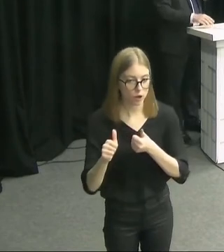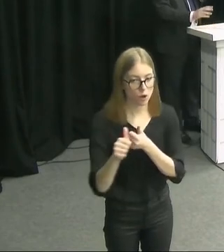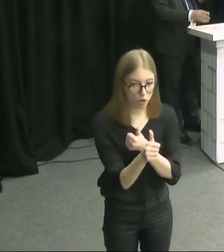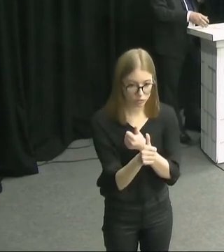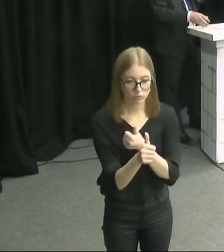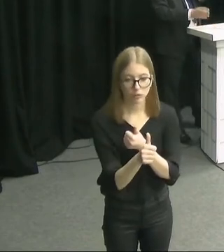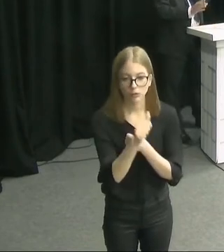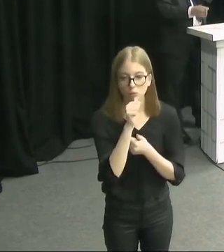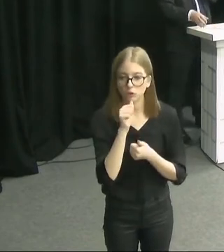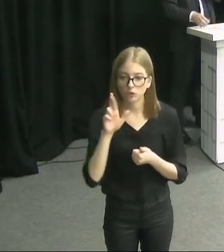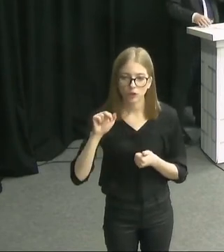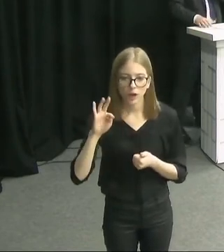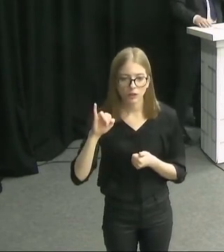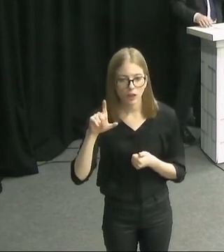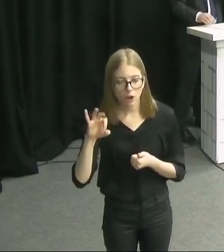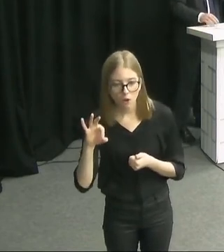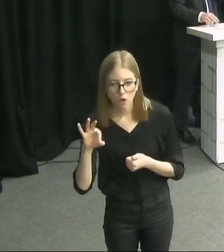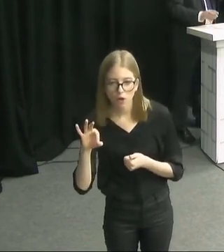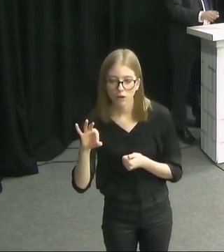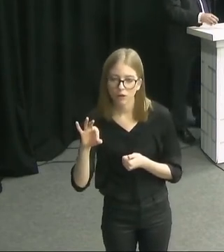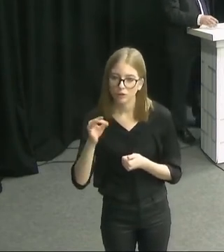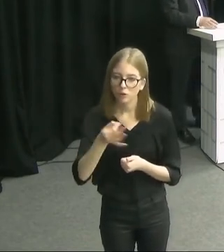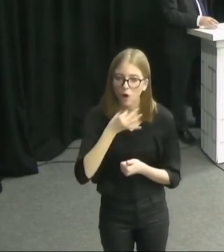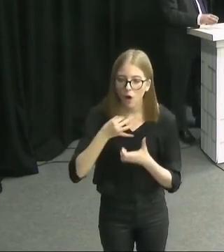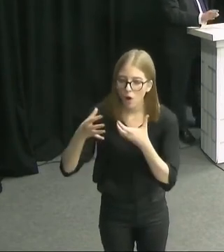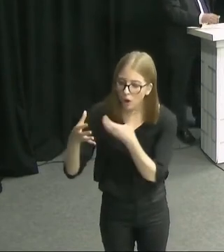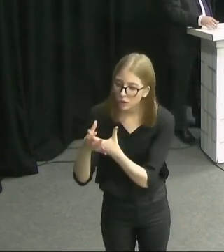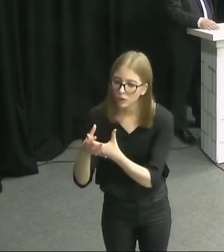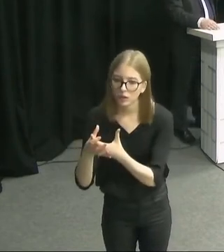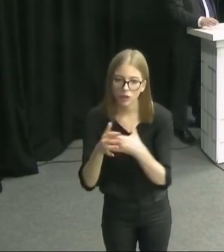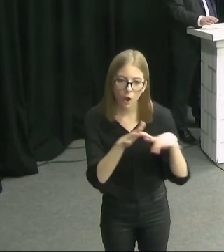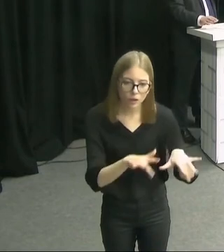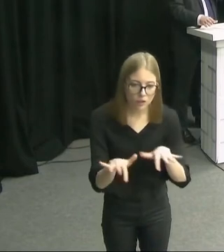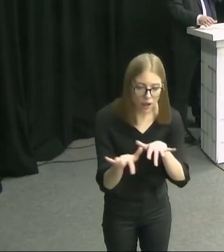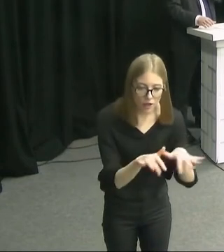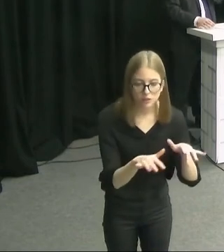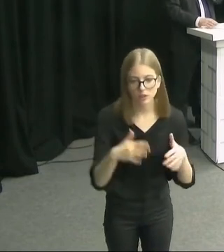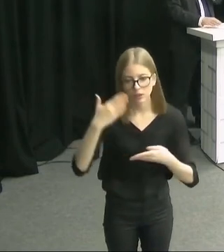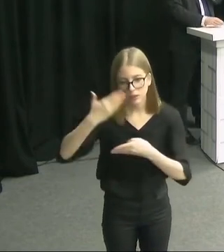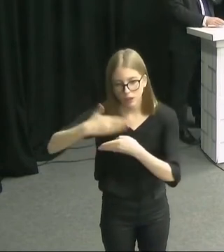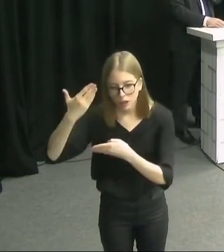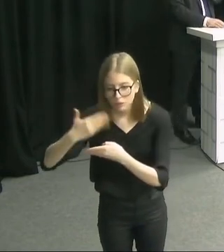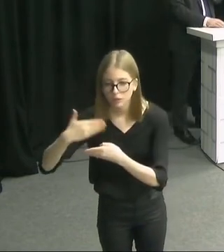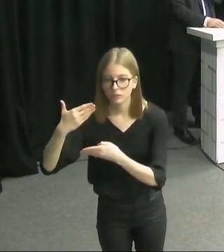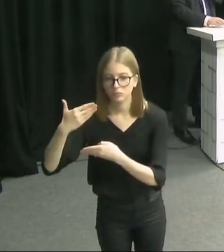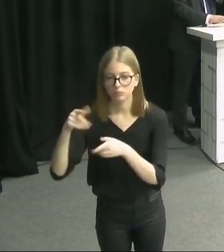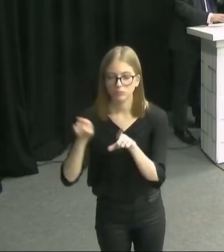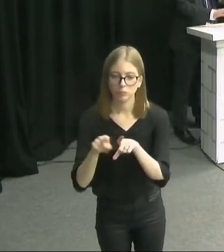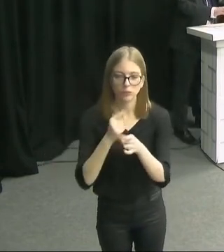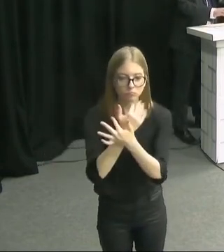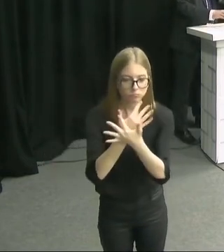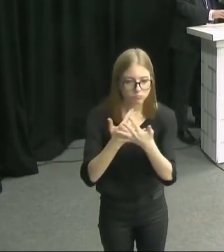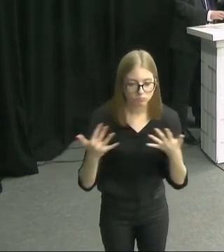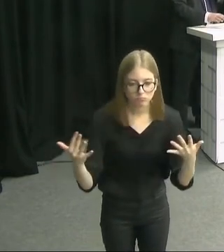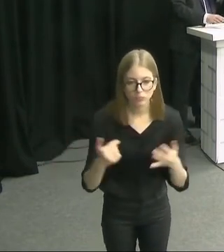the priorities. We're not to mention the orchestra, the theater, and